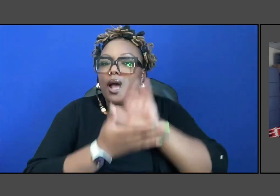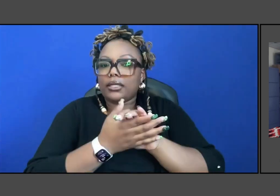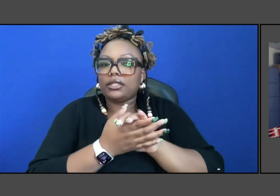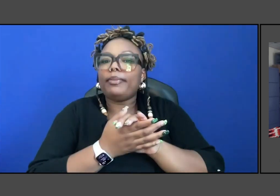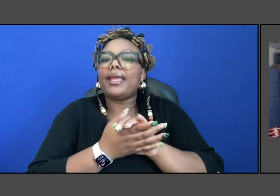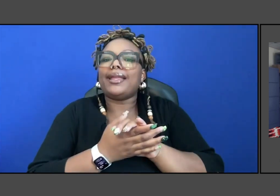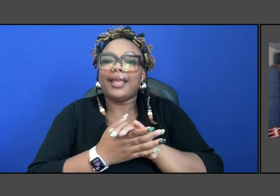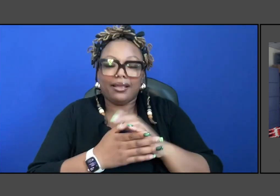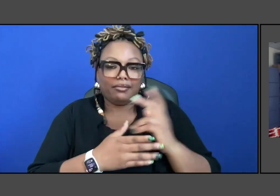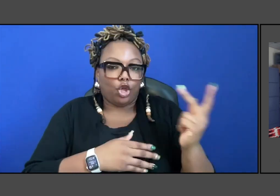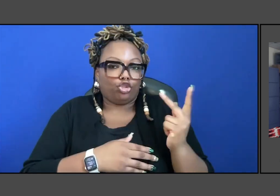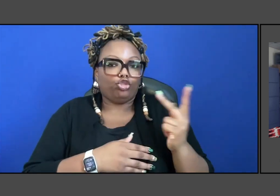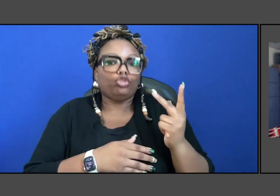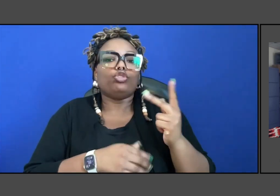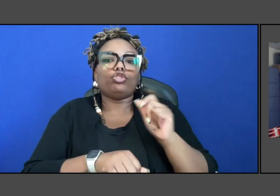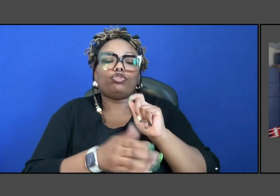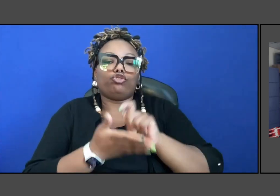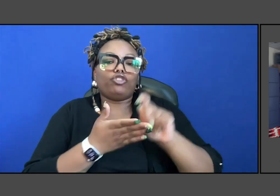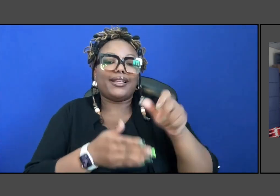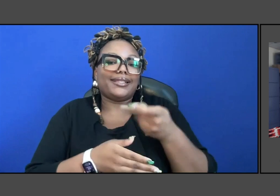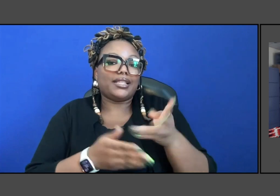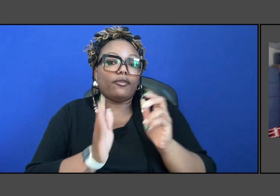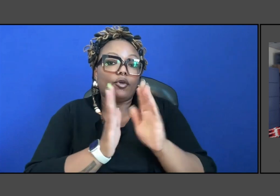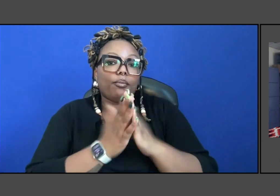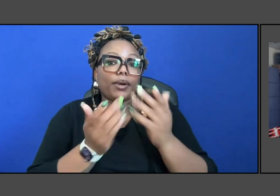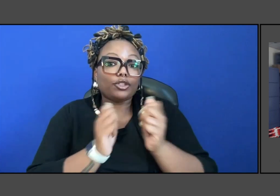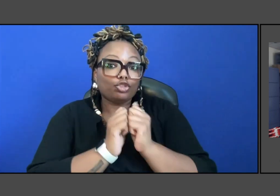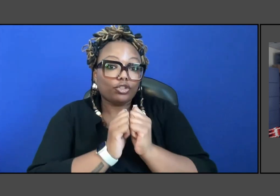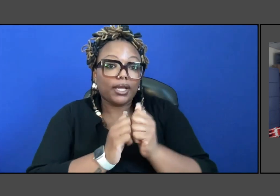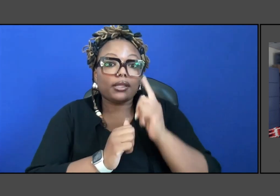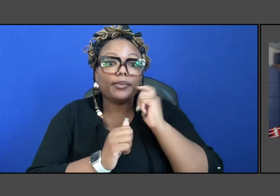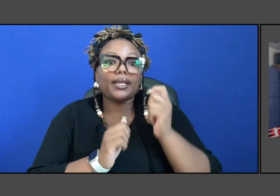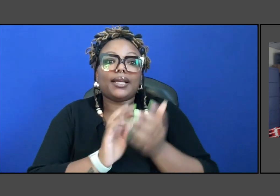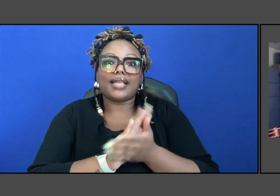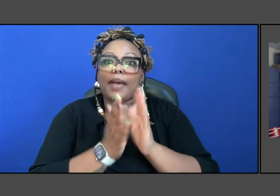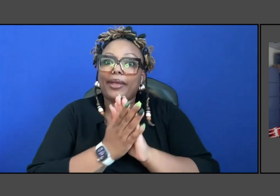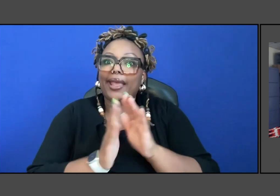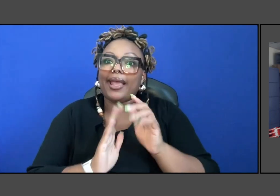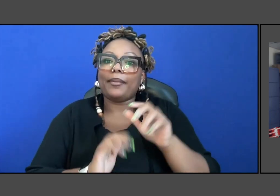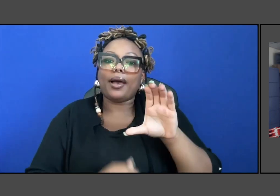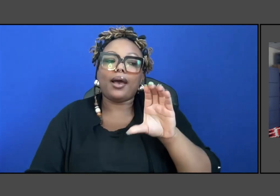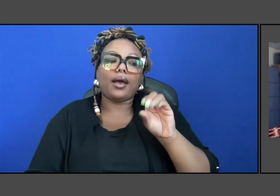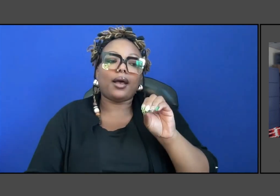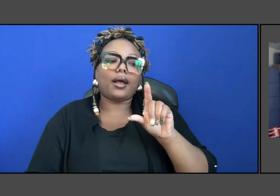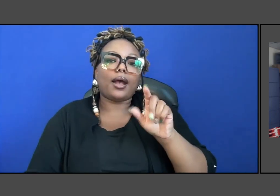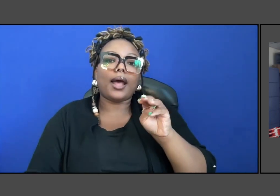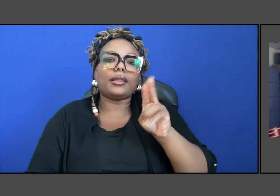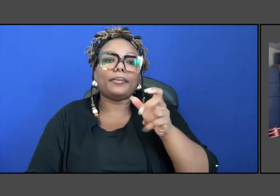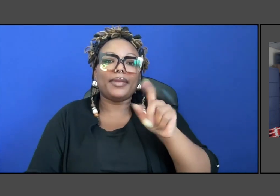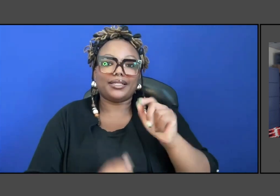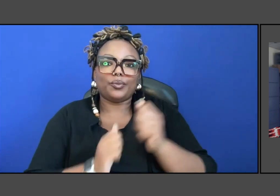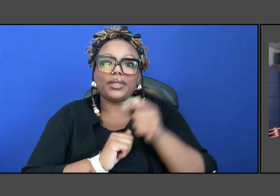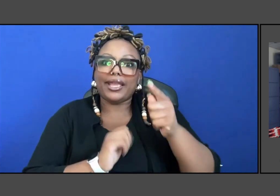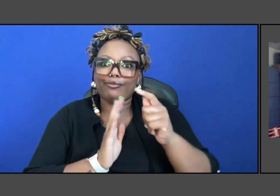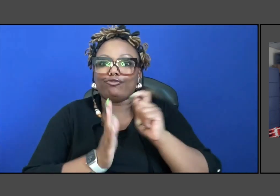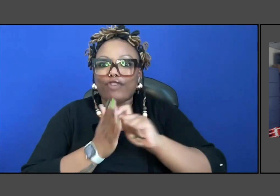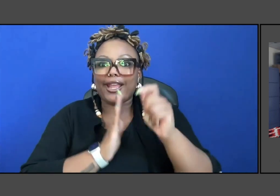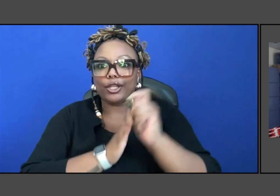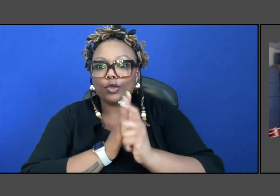together of our columns because I became a syndicated columnist with him. And we were always telling stories that,